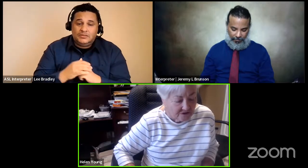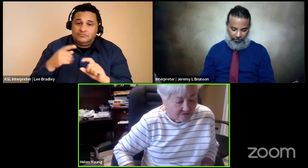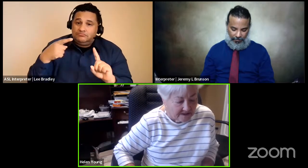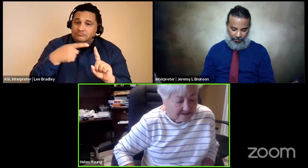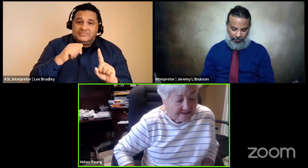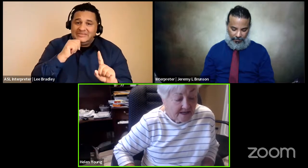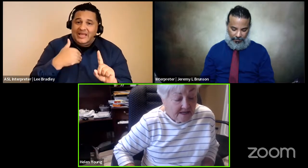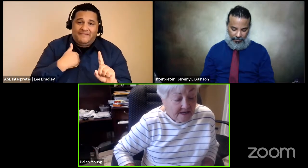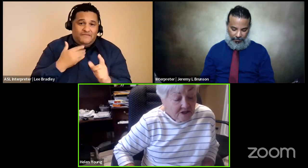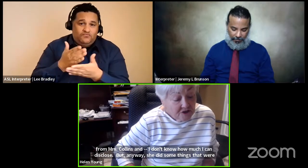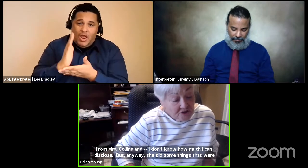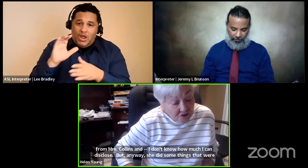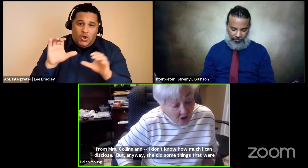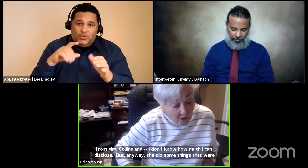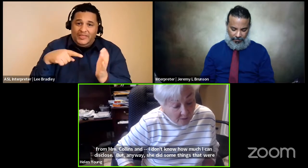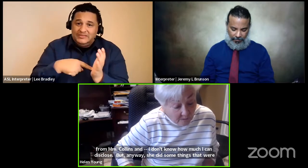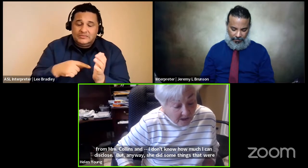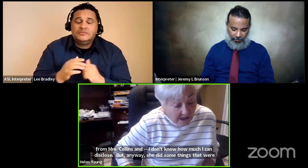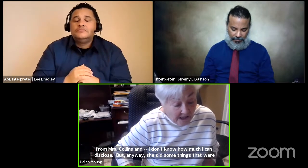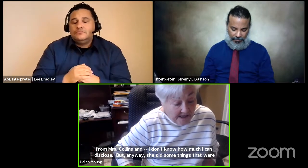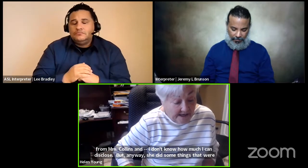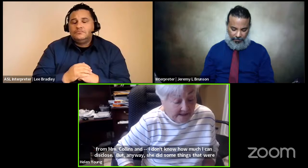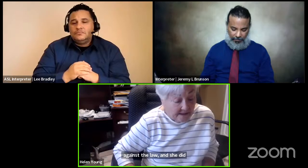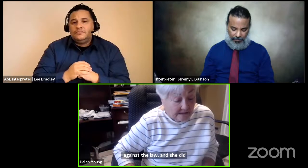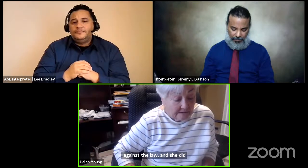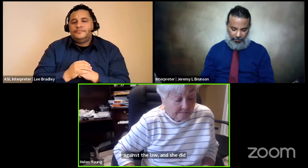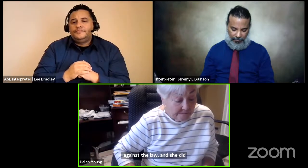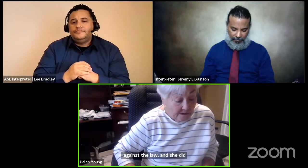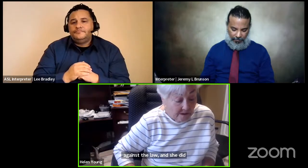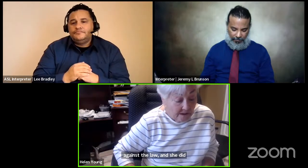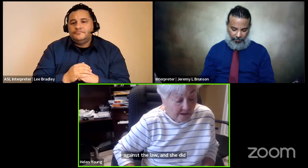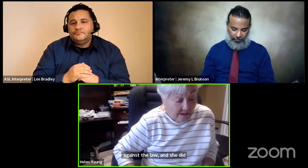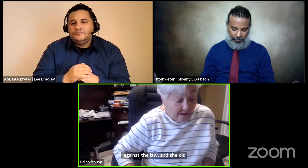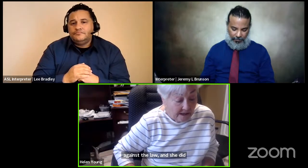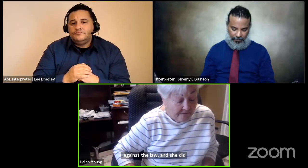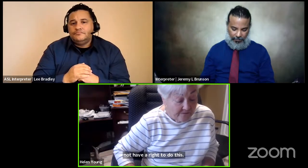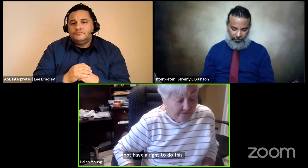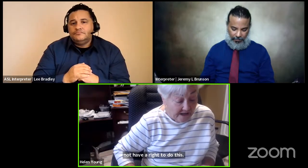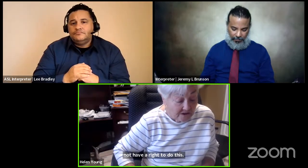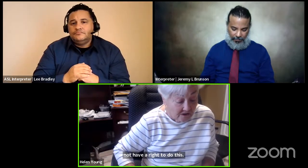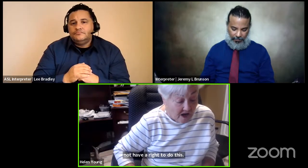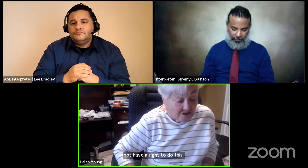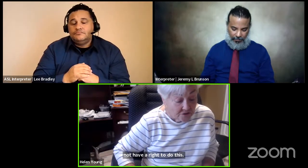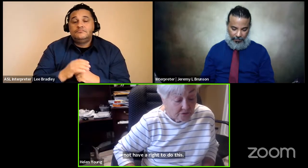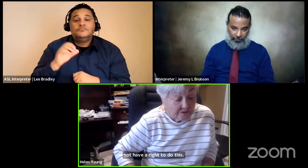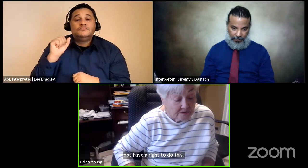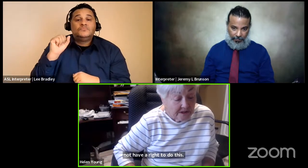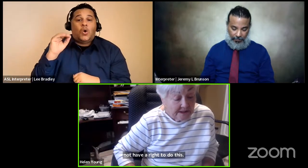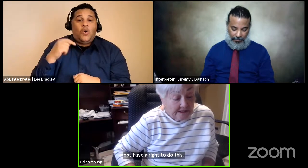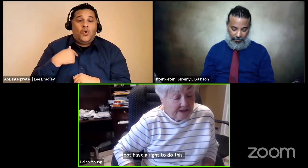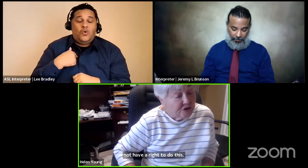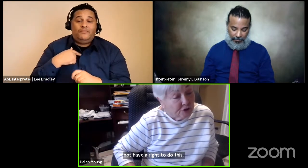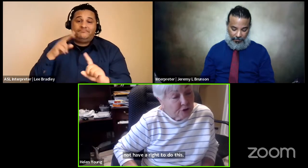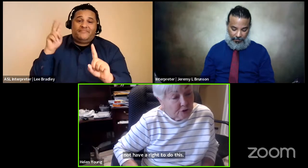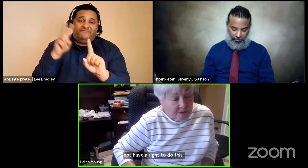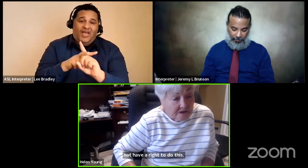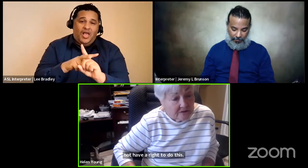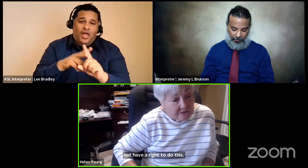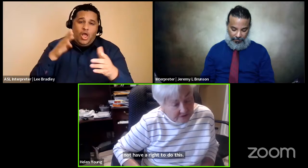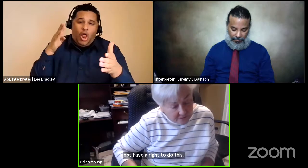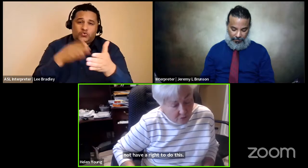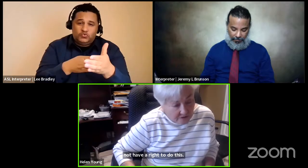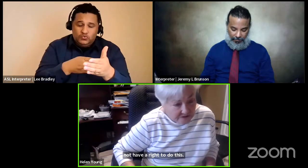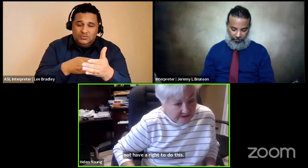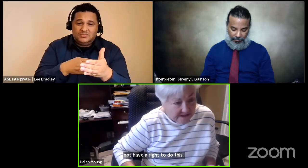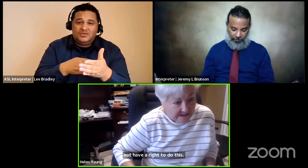right to do this. So I filed a lawsuit. It took 3